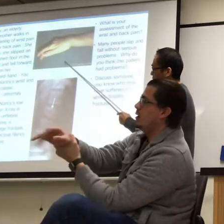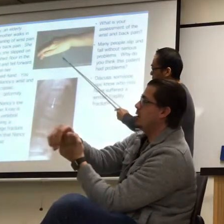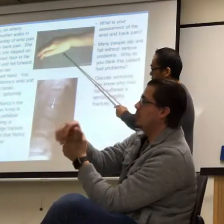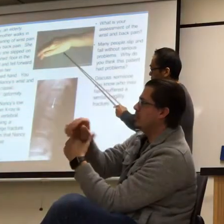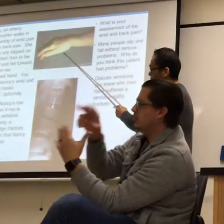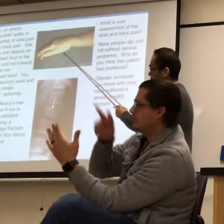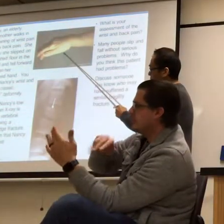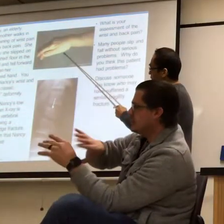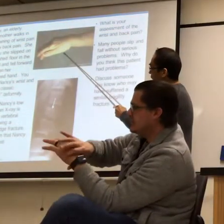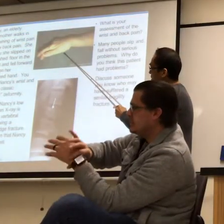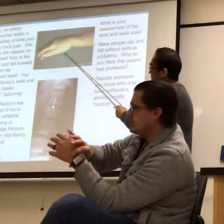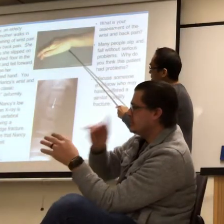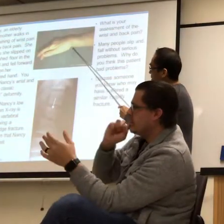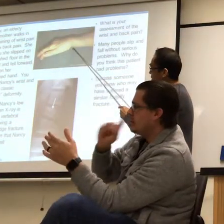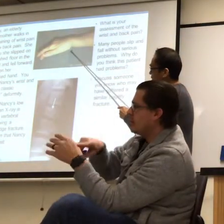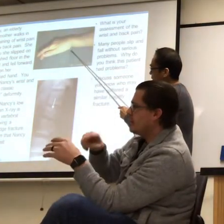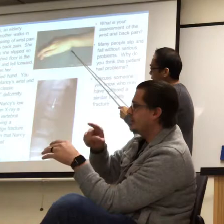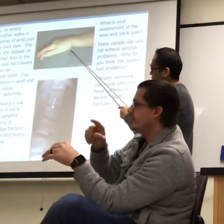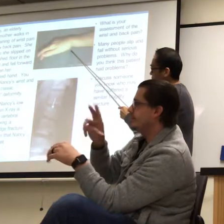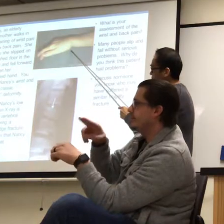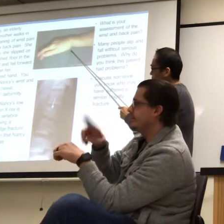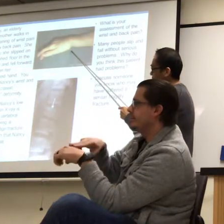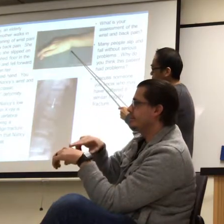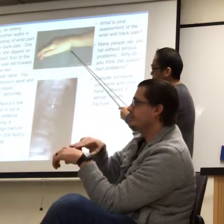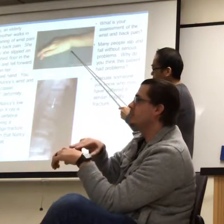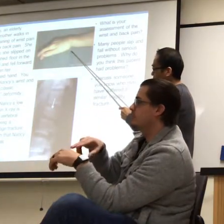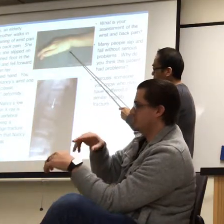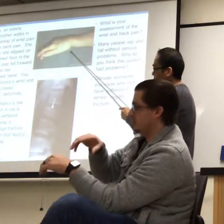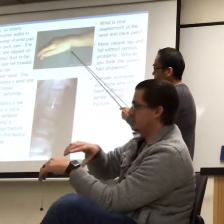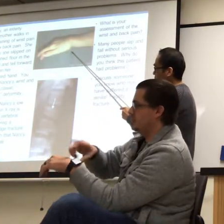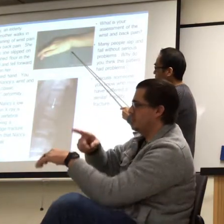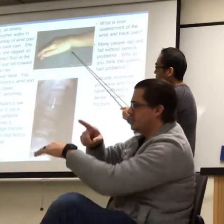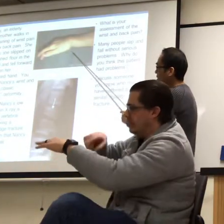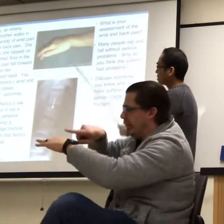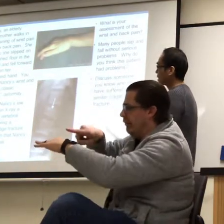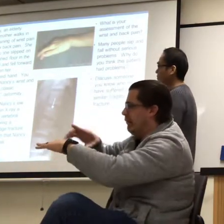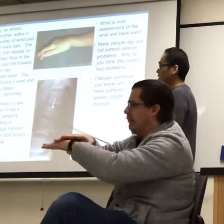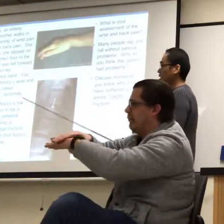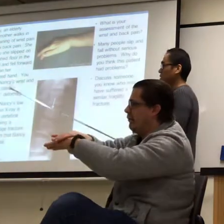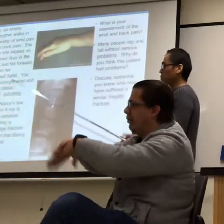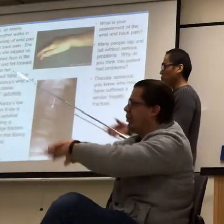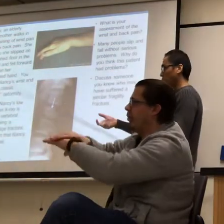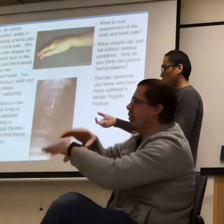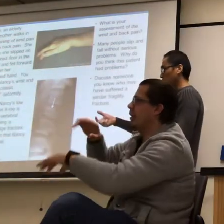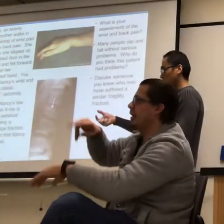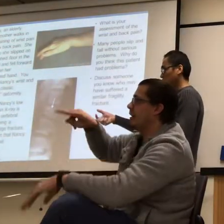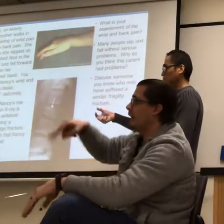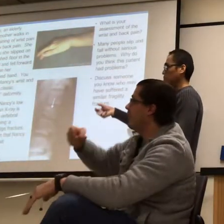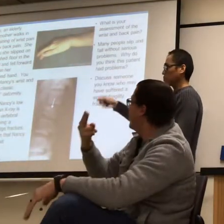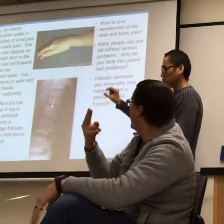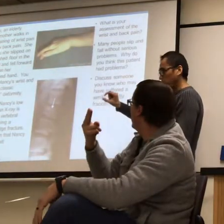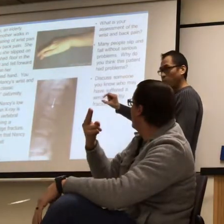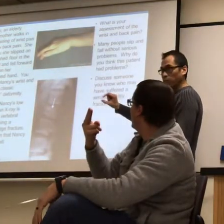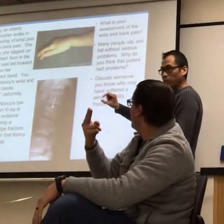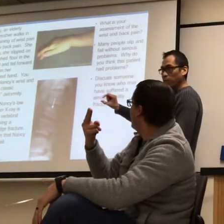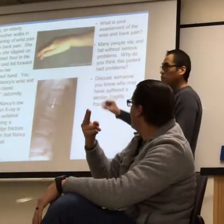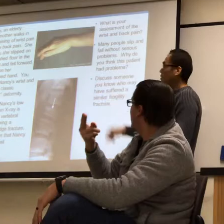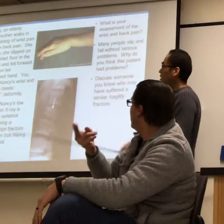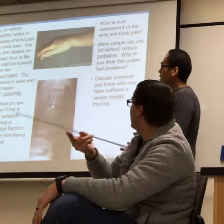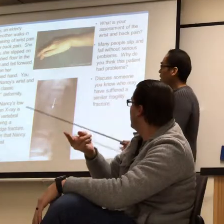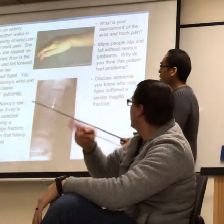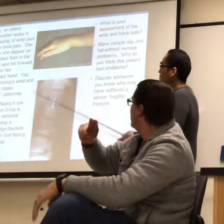Nancy's wrist and notice the classic dinner fork deformity. That's called, because like if you take a dinner fork and turn it